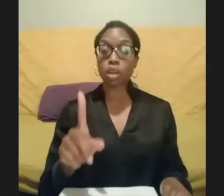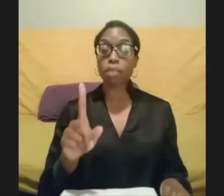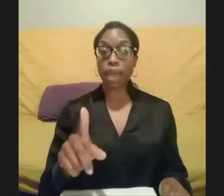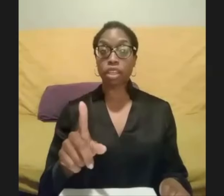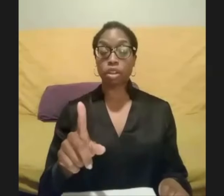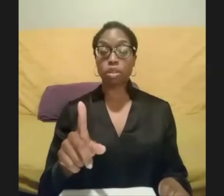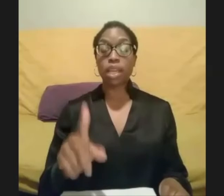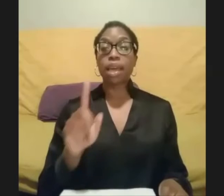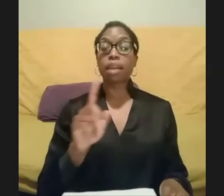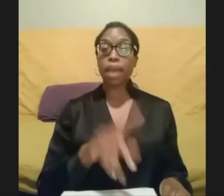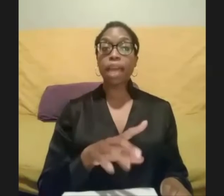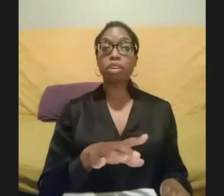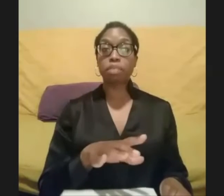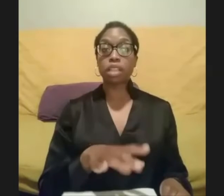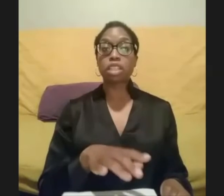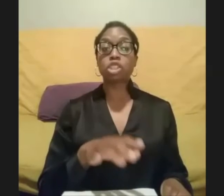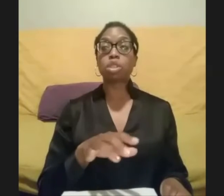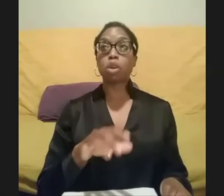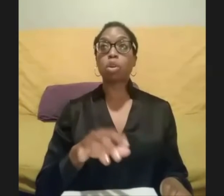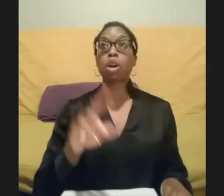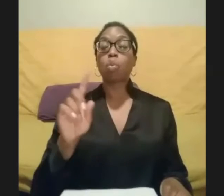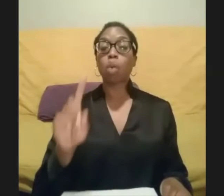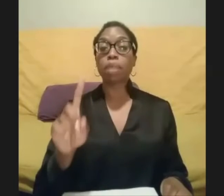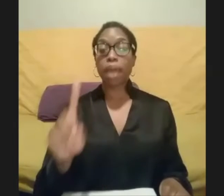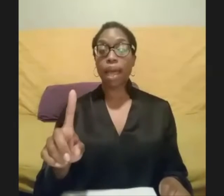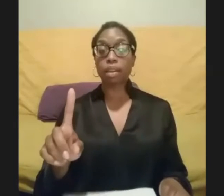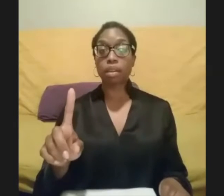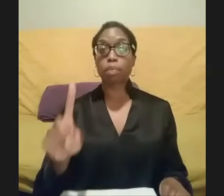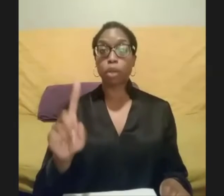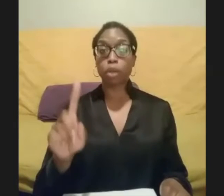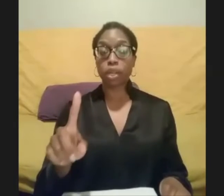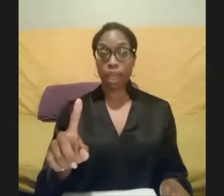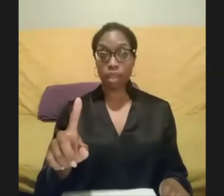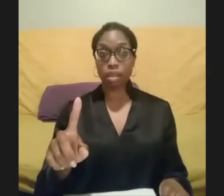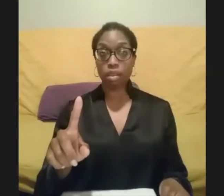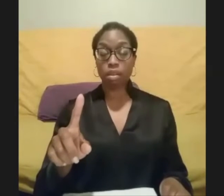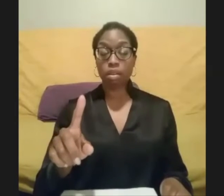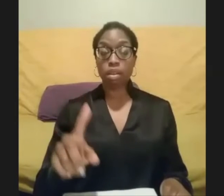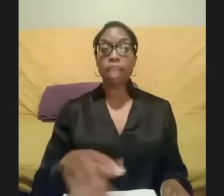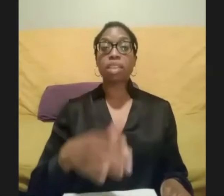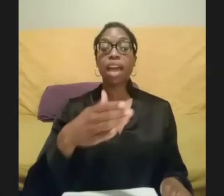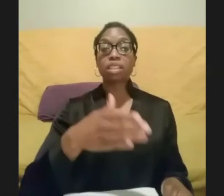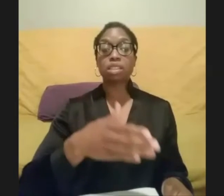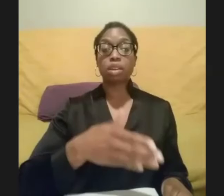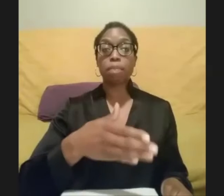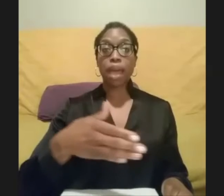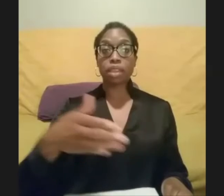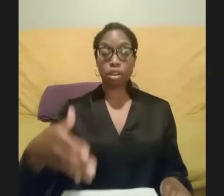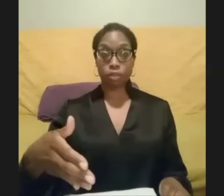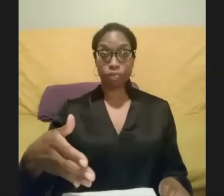pack years. And a pack year means that you smoke 1 pack per day, and then that is considered a pack year.